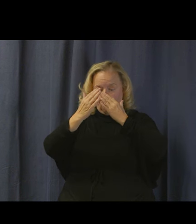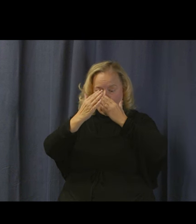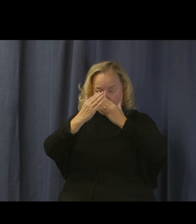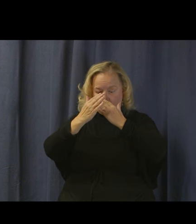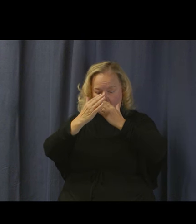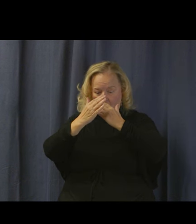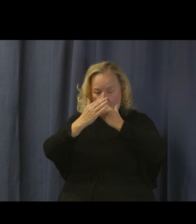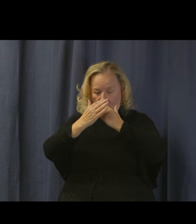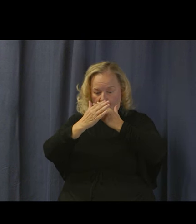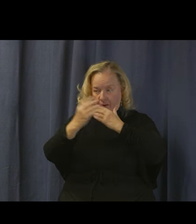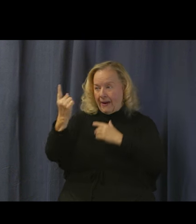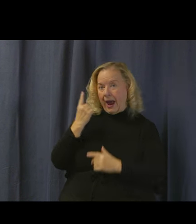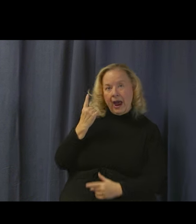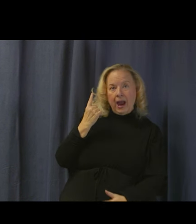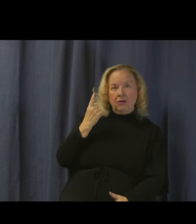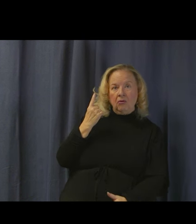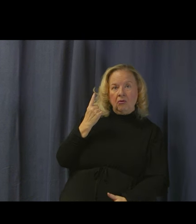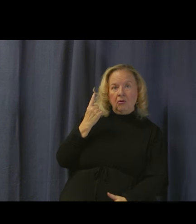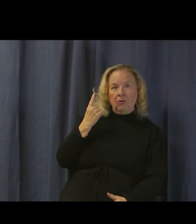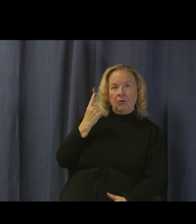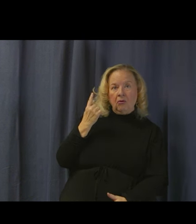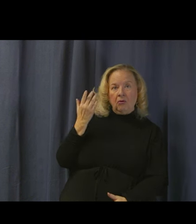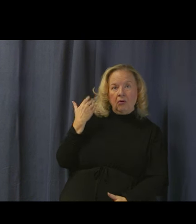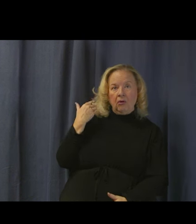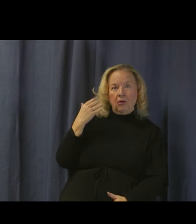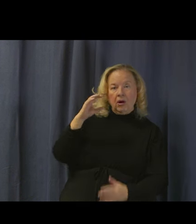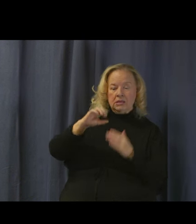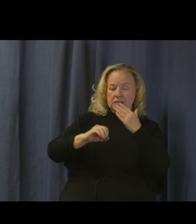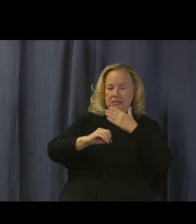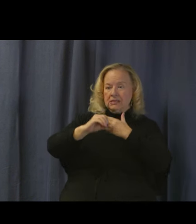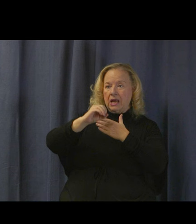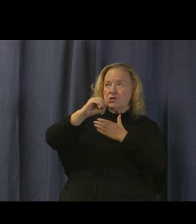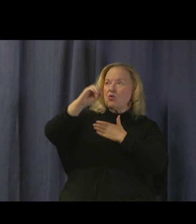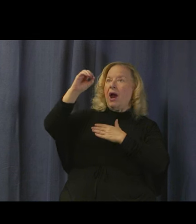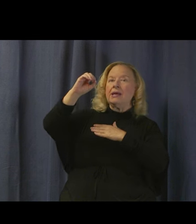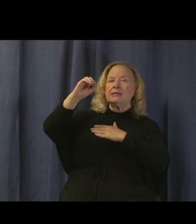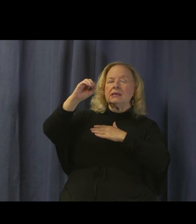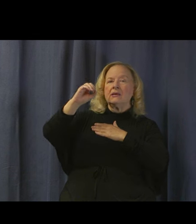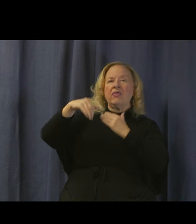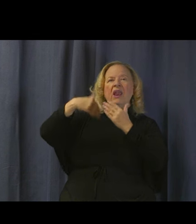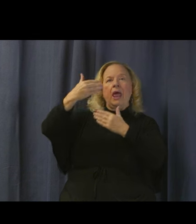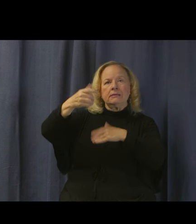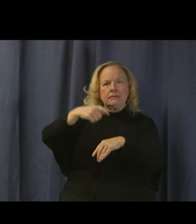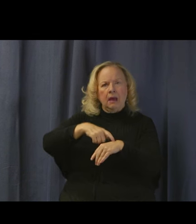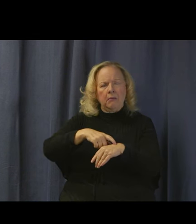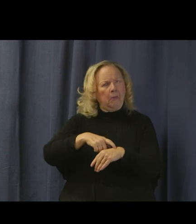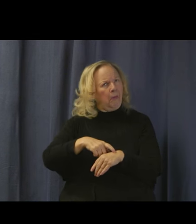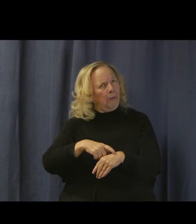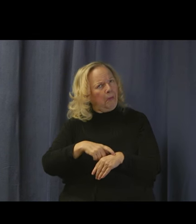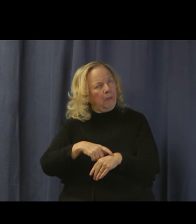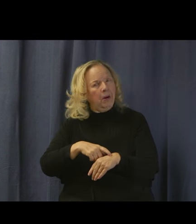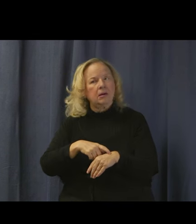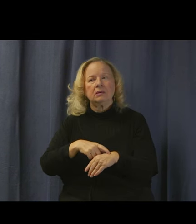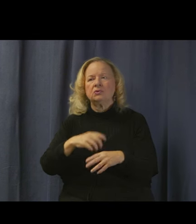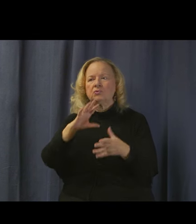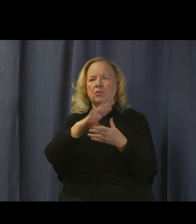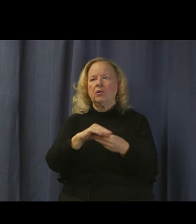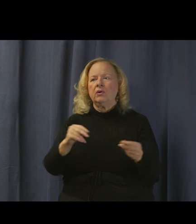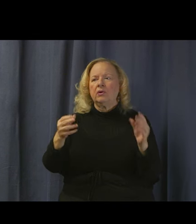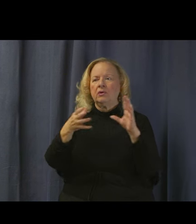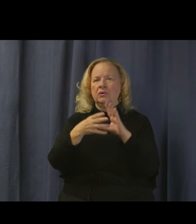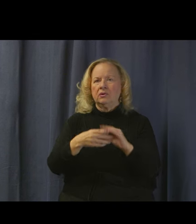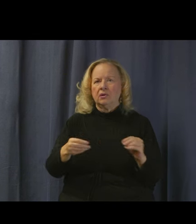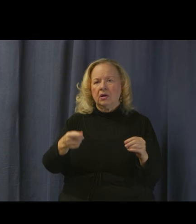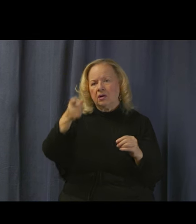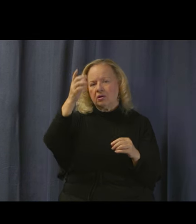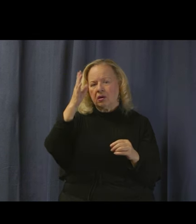dark. But when he returns, in the next Torah portion, it says the sun is rising. And so it's quite the